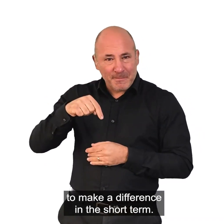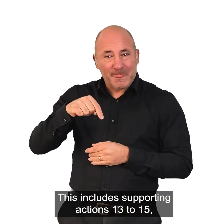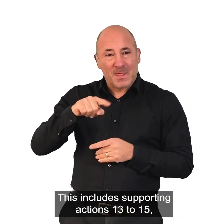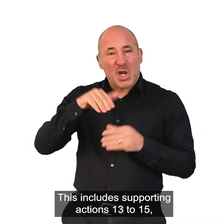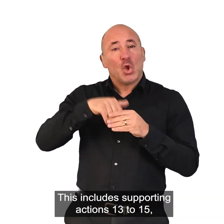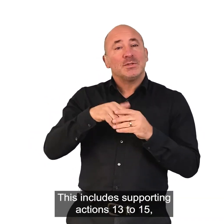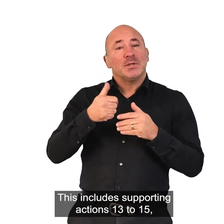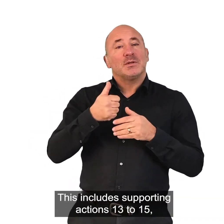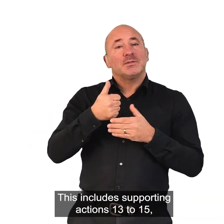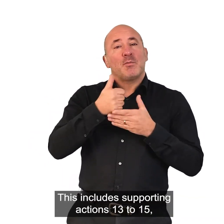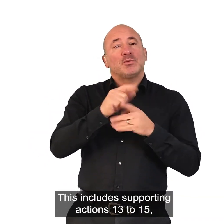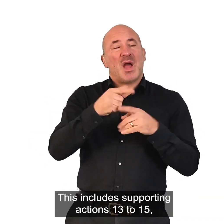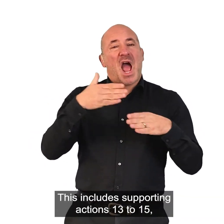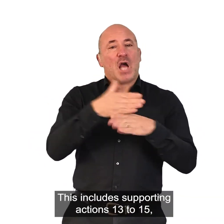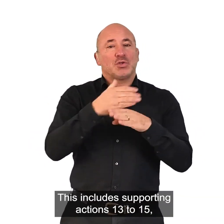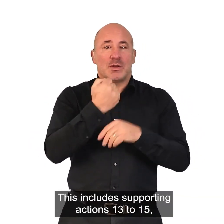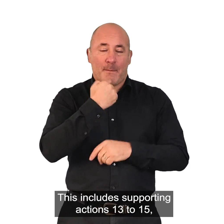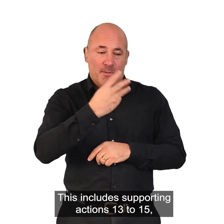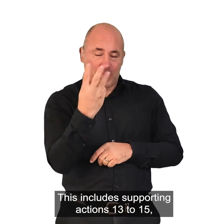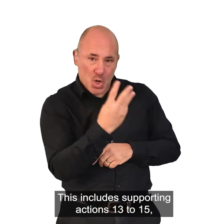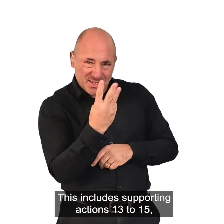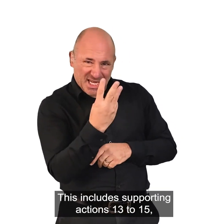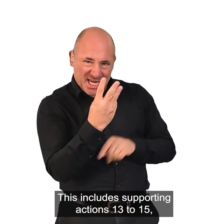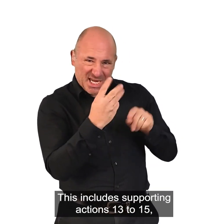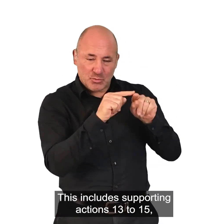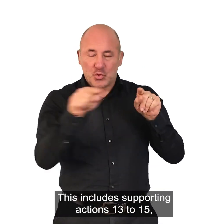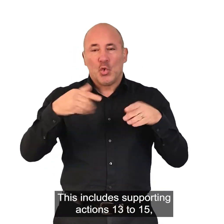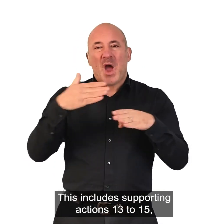This includes supporting actions 13 to 15.